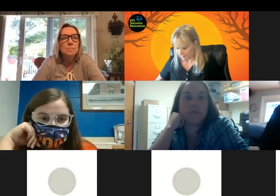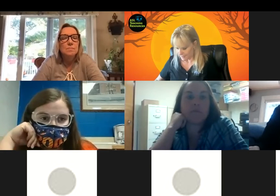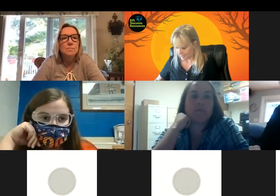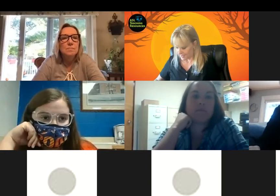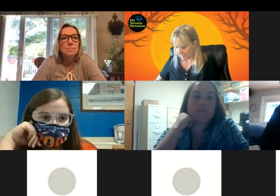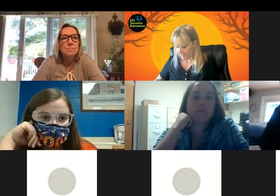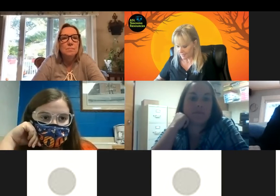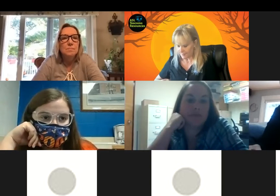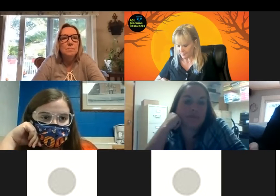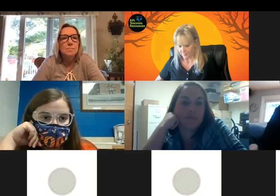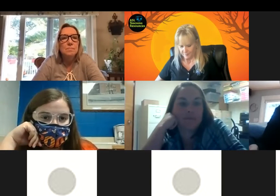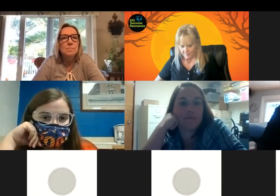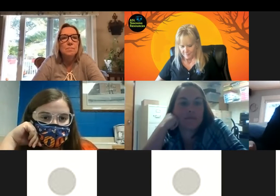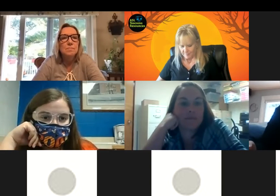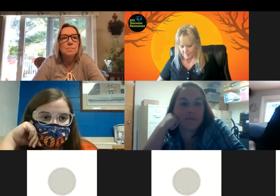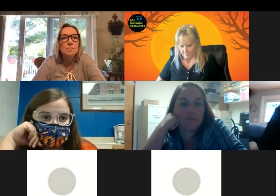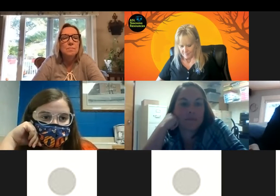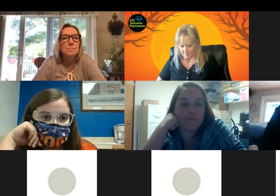I'm going to see.